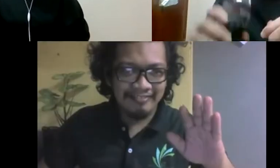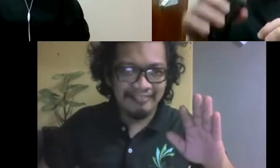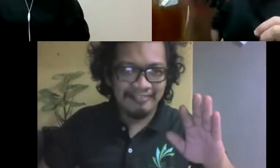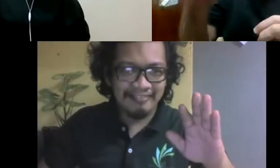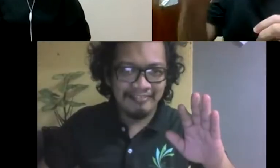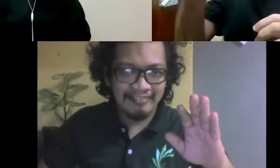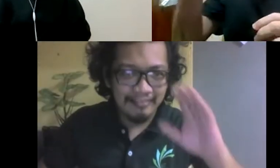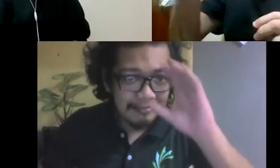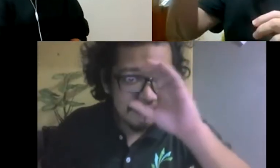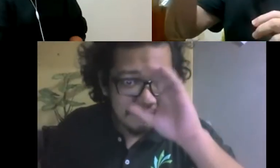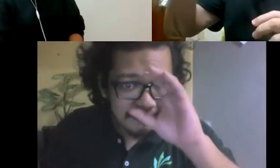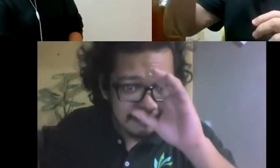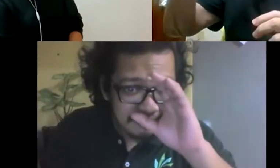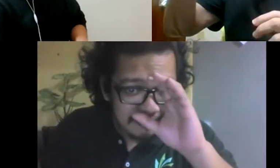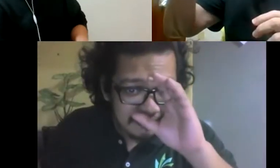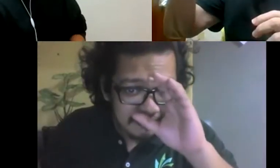So this is Nat.